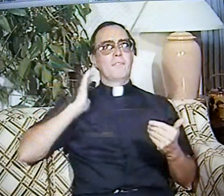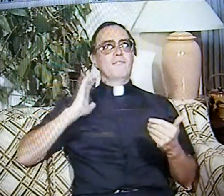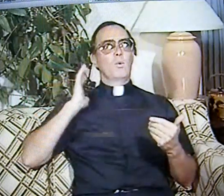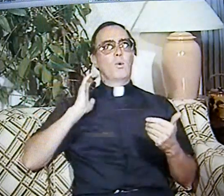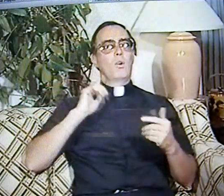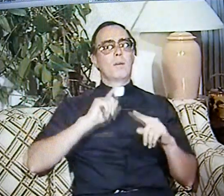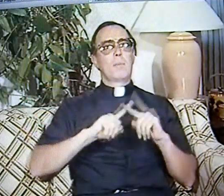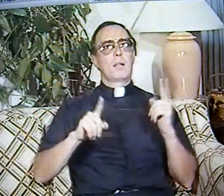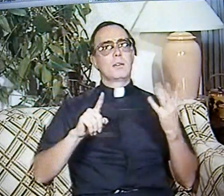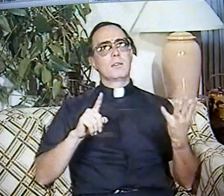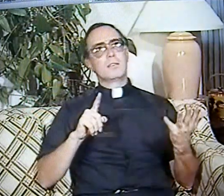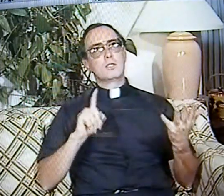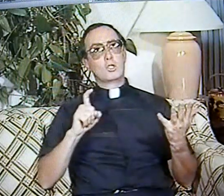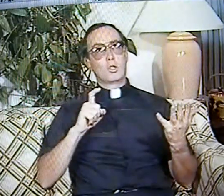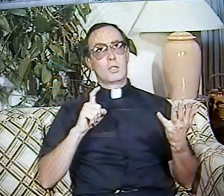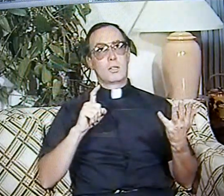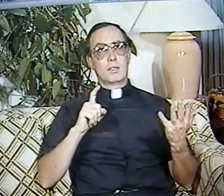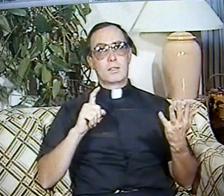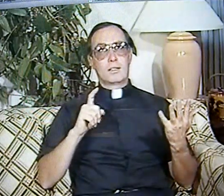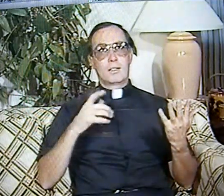me. It was easy before, but now